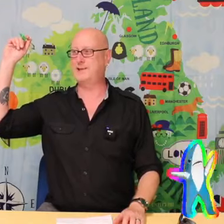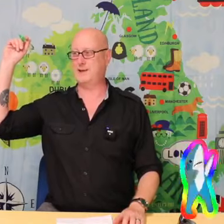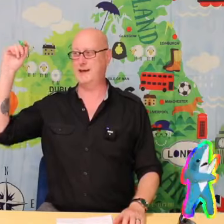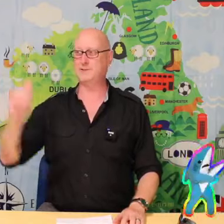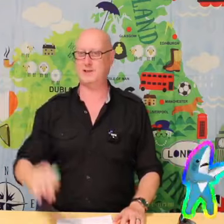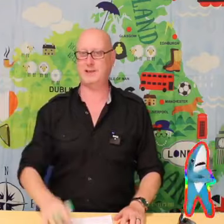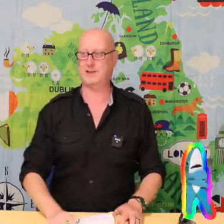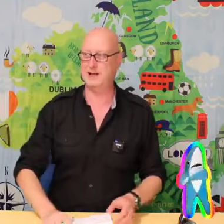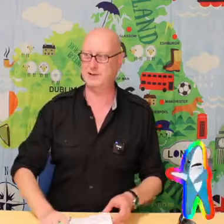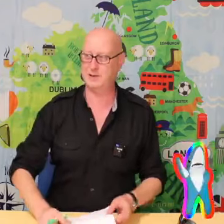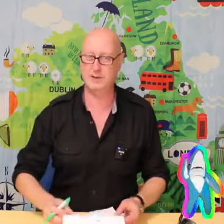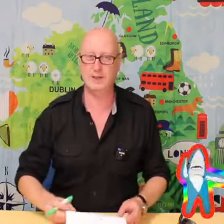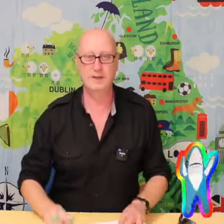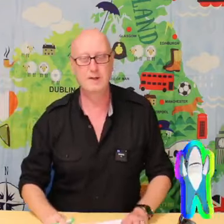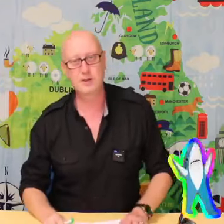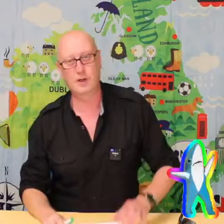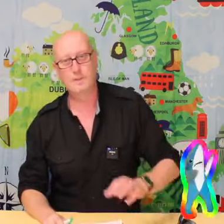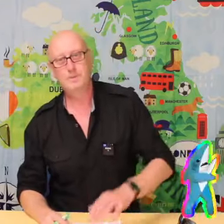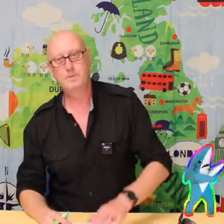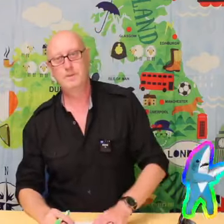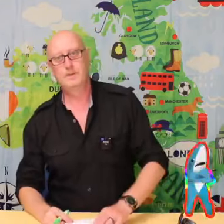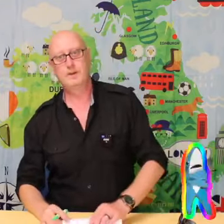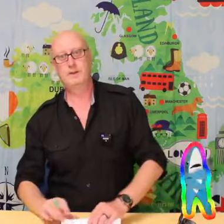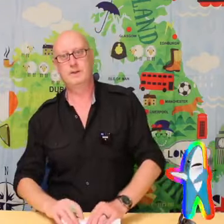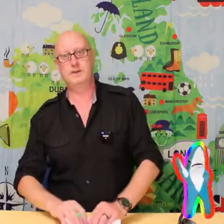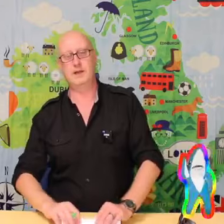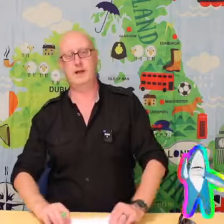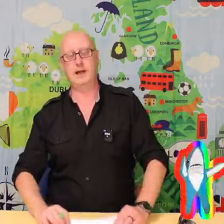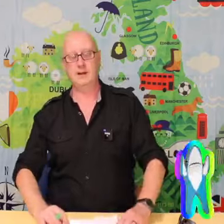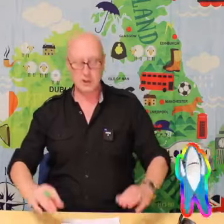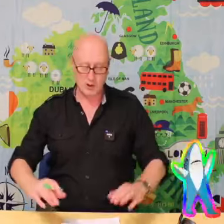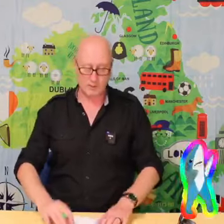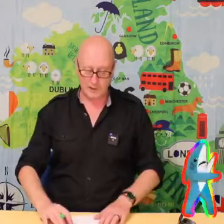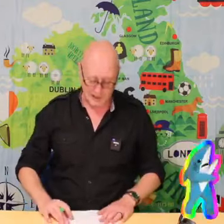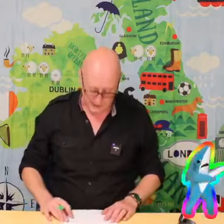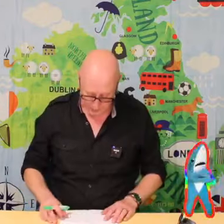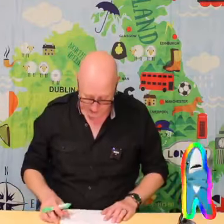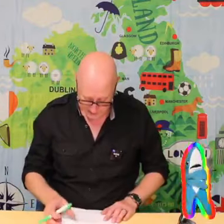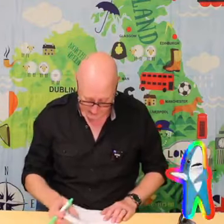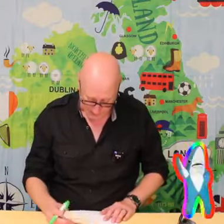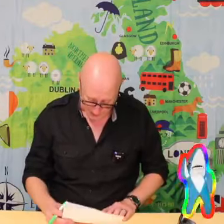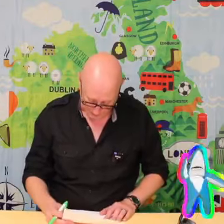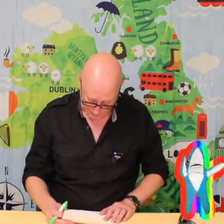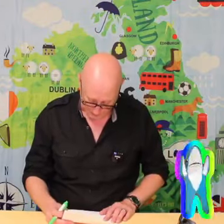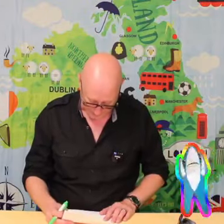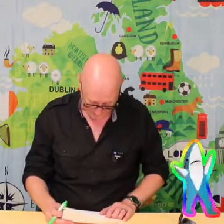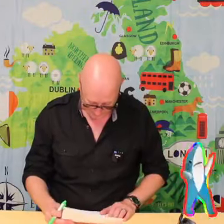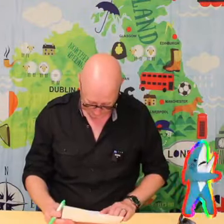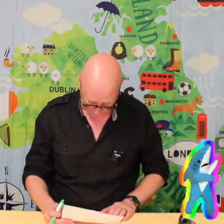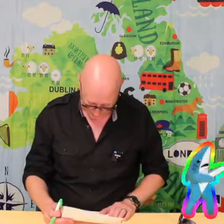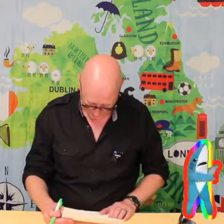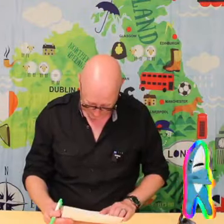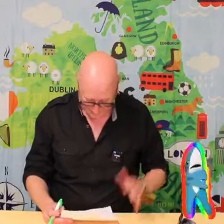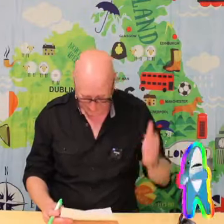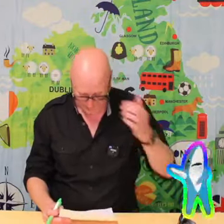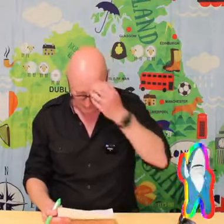degrees for 6 days or something. At least they won't get sunburned. Exactly, yeah. So, but it's, what does he say he was doing now then? I've lost me a bit of, there we go, yeah.